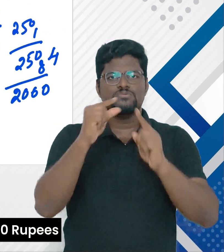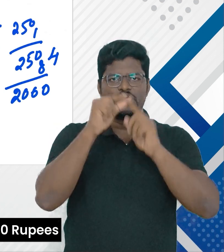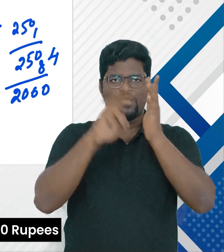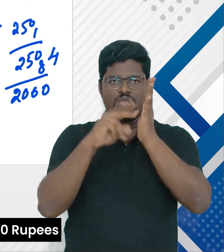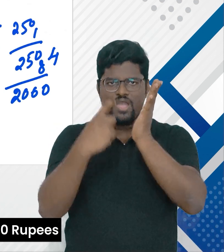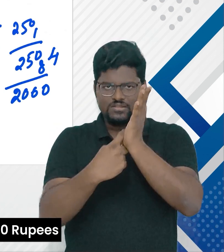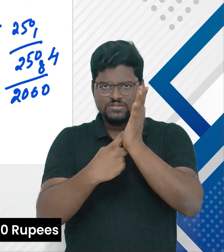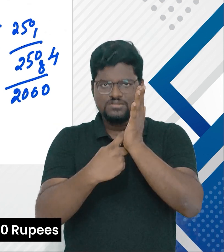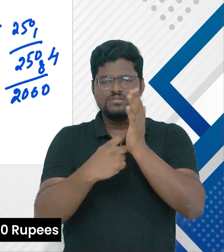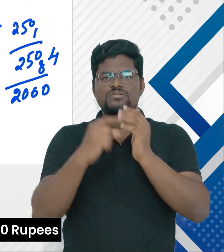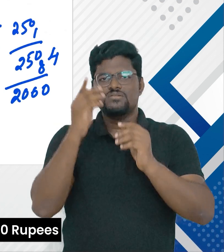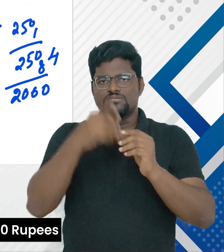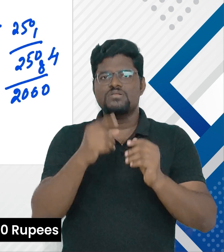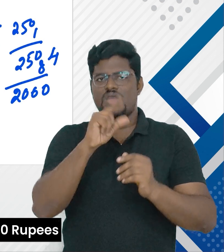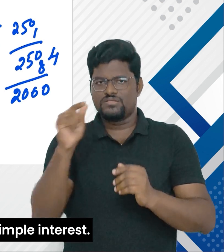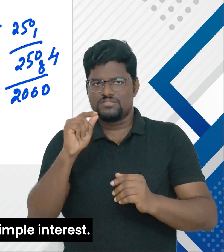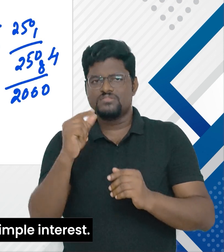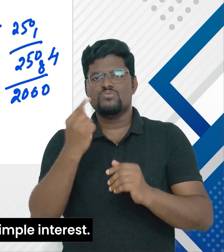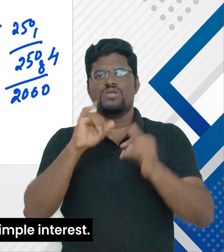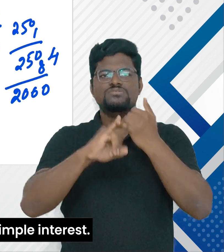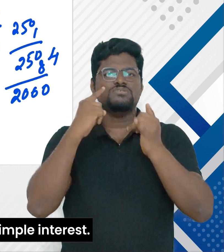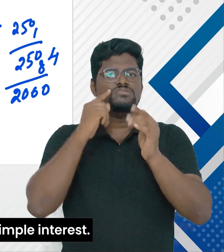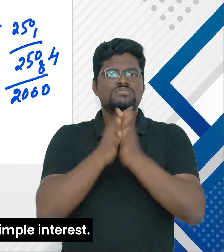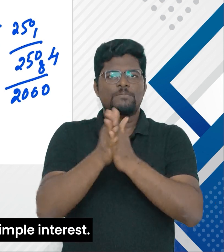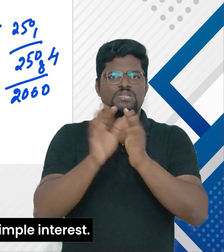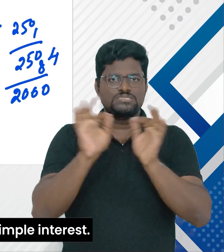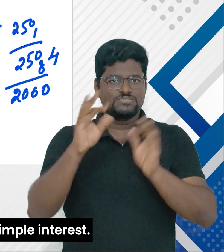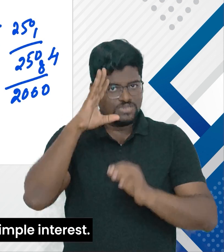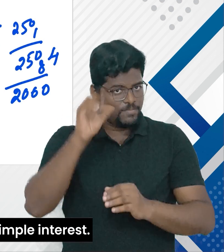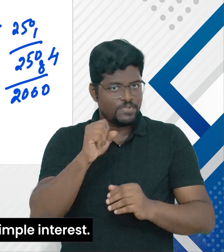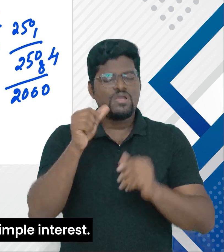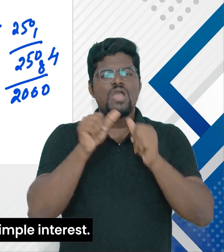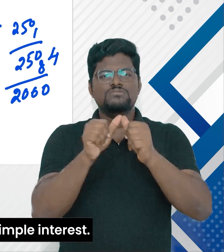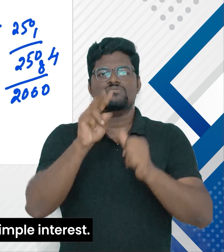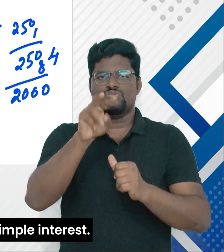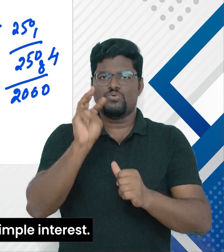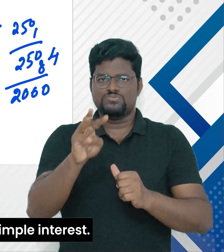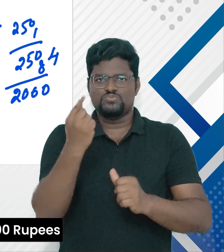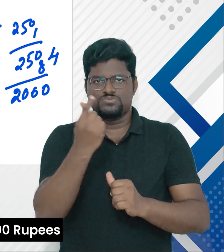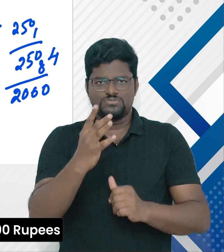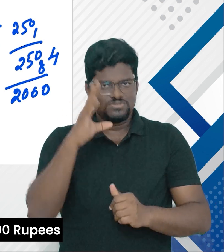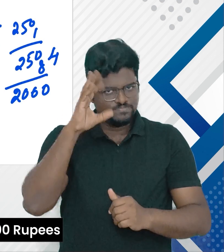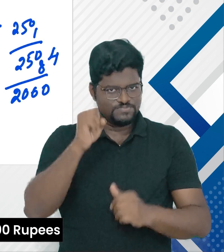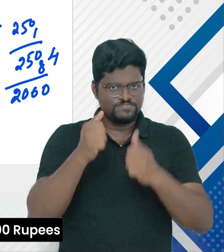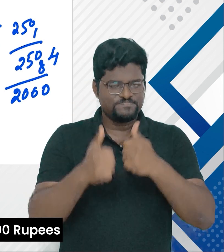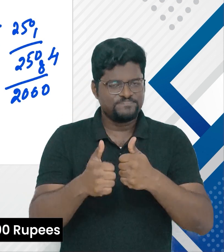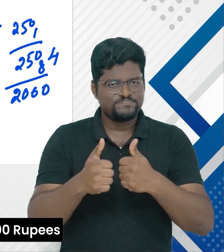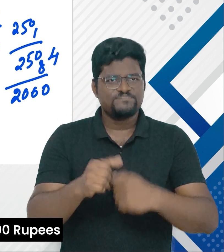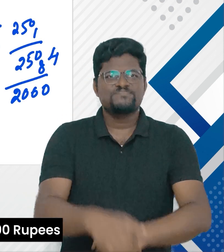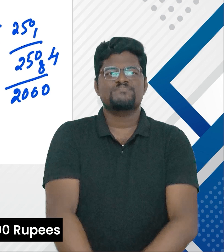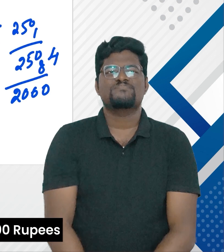is 2000 rupees. So, here we calculate the simple interest. Simple interest